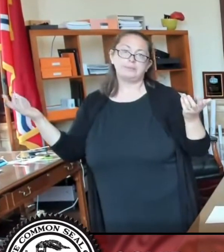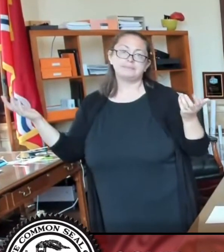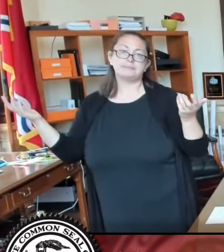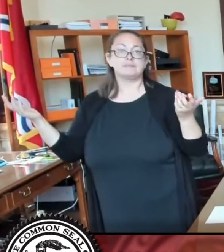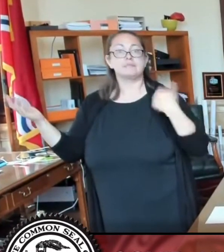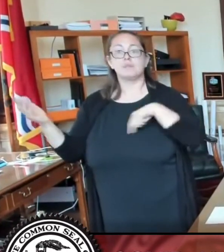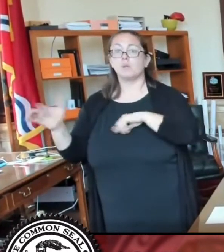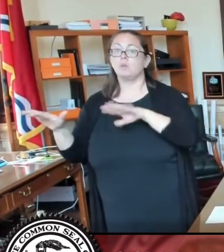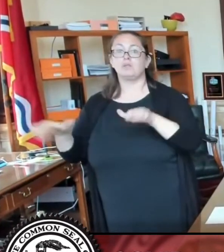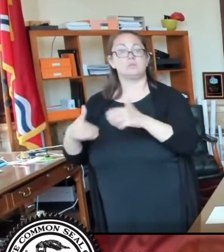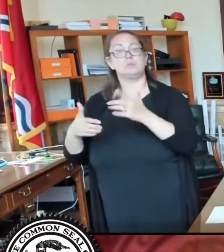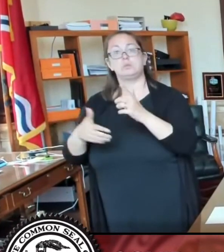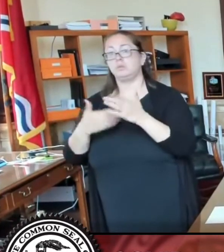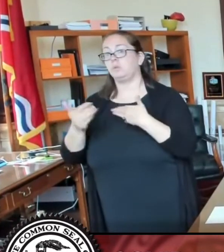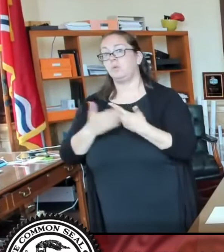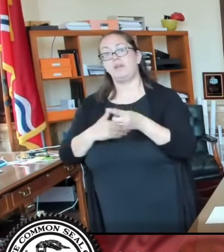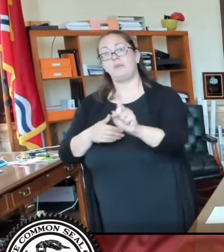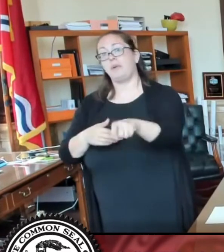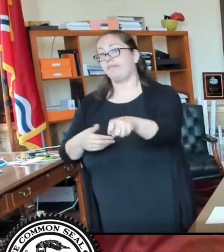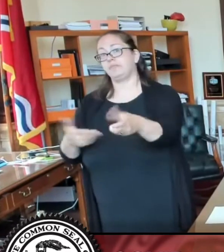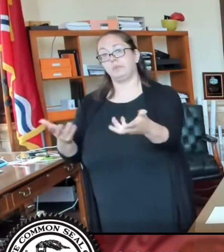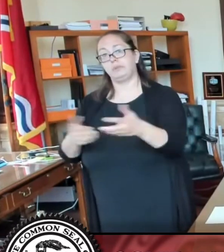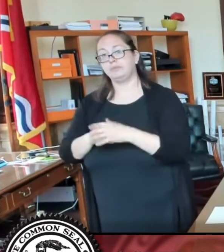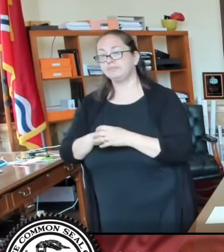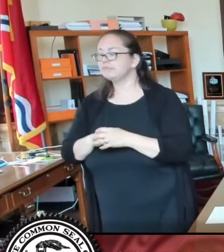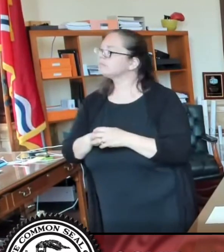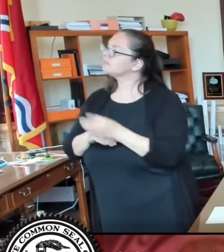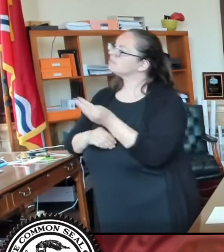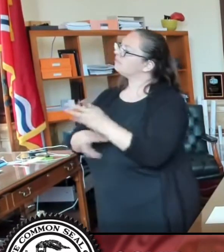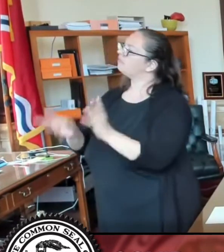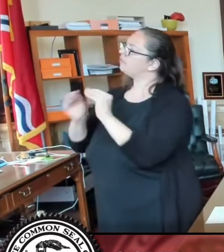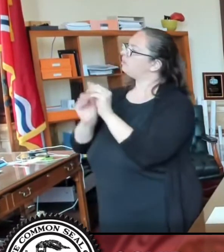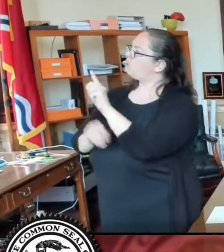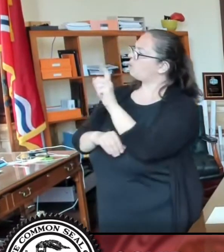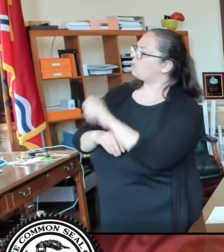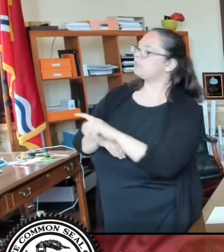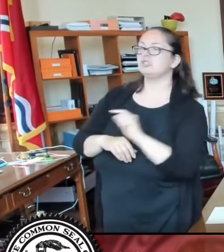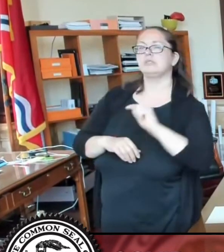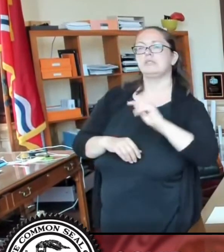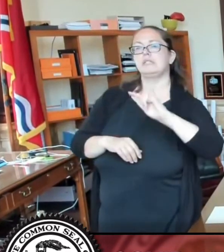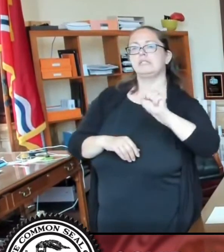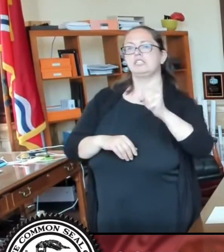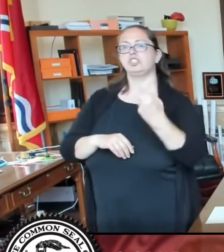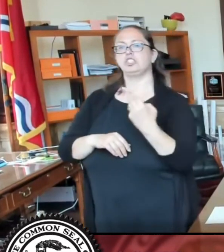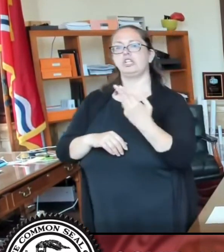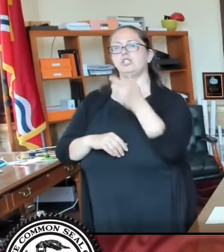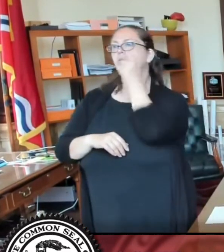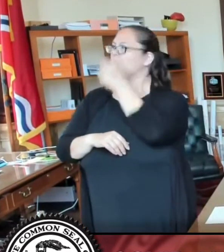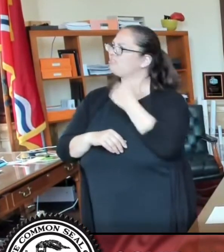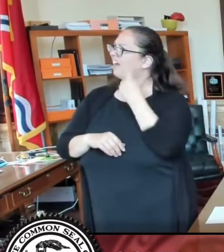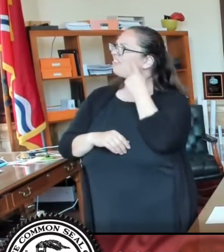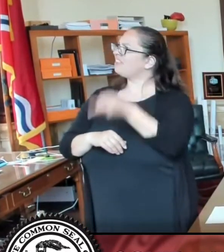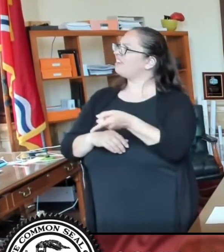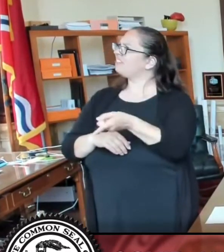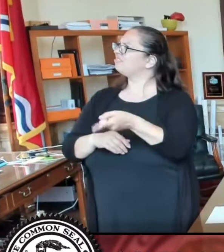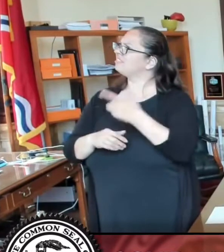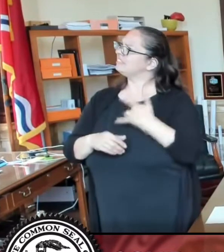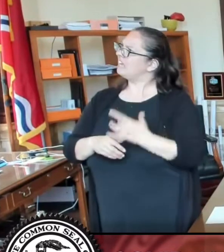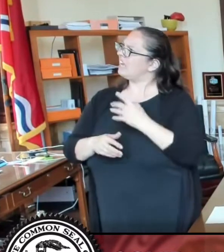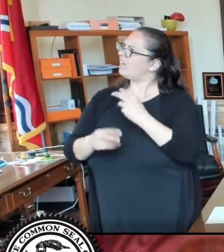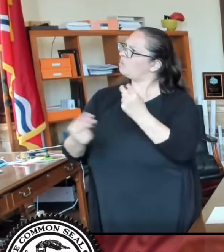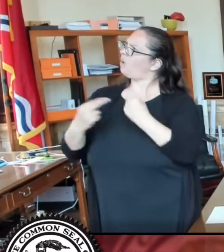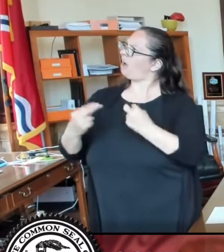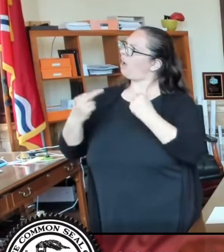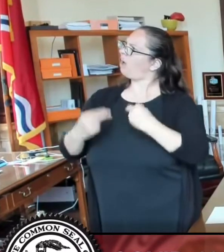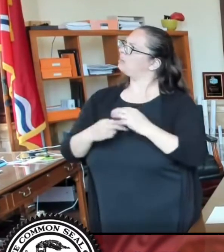we do what we have to do. All right, we have time for a few more questions. So Tish is watching. I think she's a regular viewer. Hi, Tish.